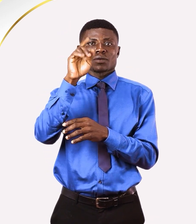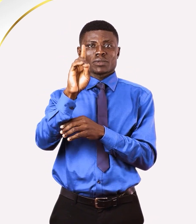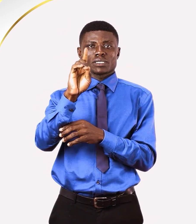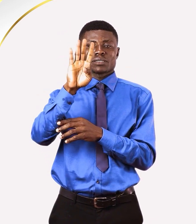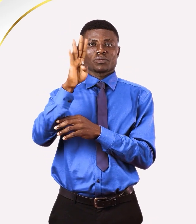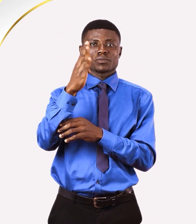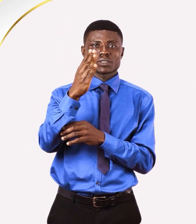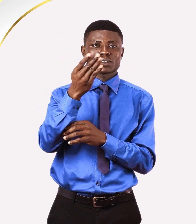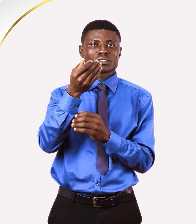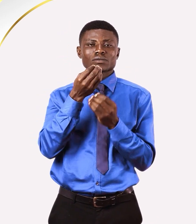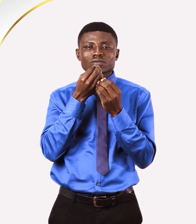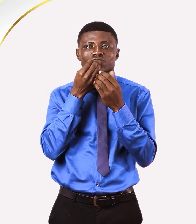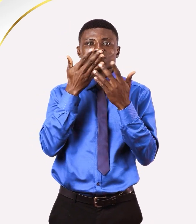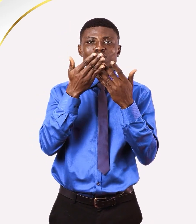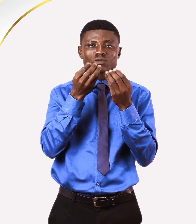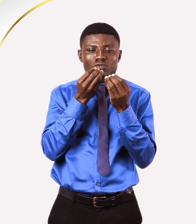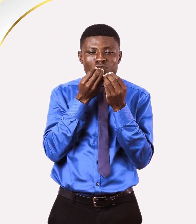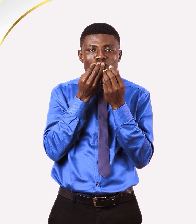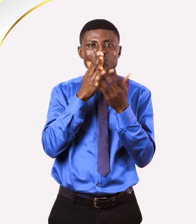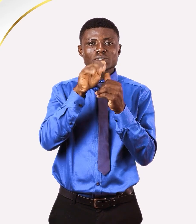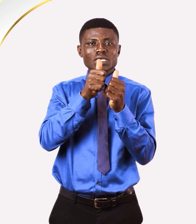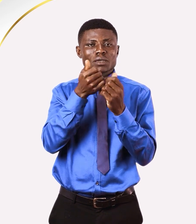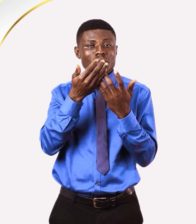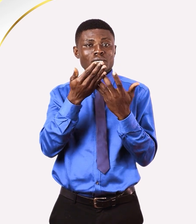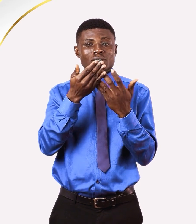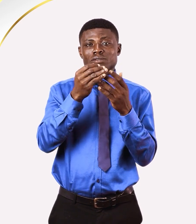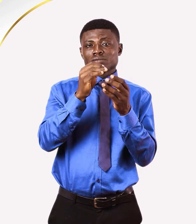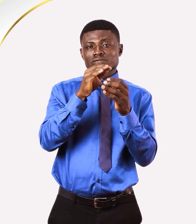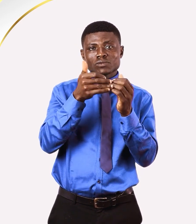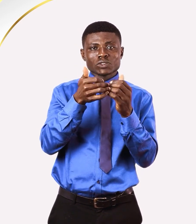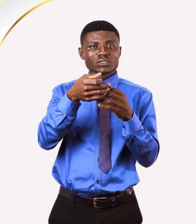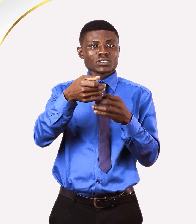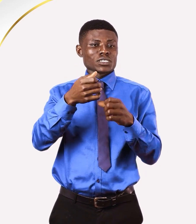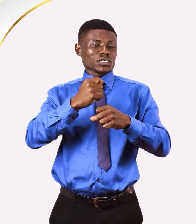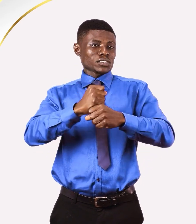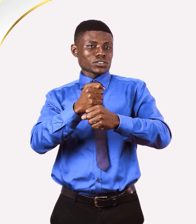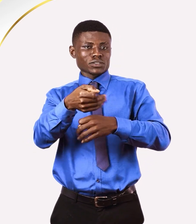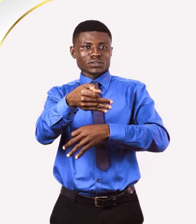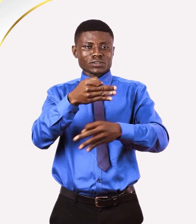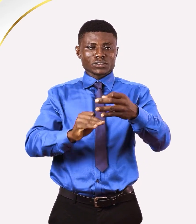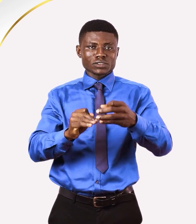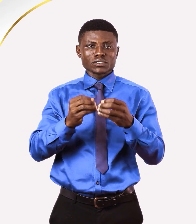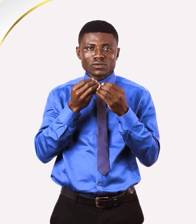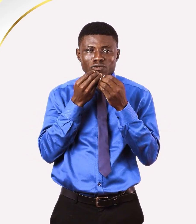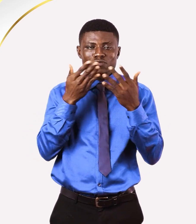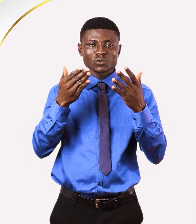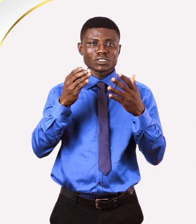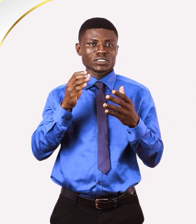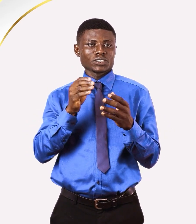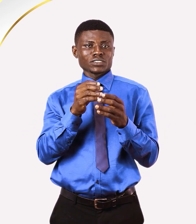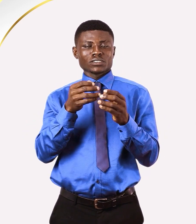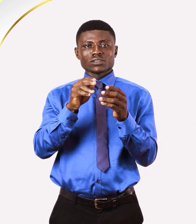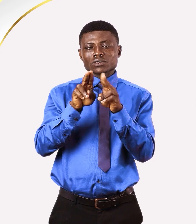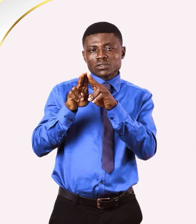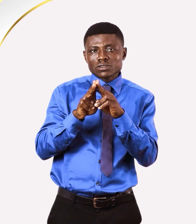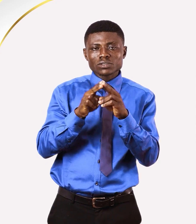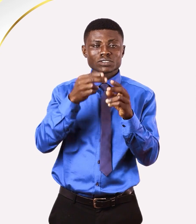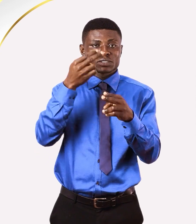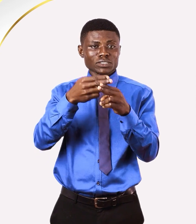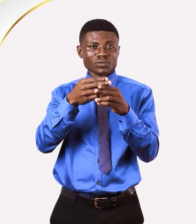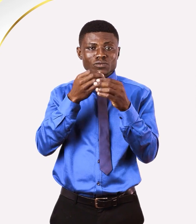7. Appendix B. Contact details of the Securities and Exchange Commission's Information